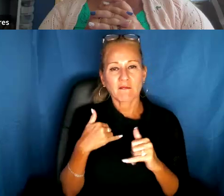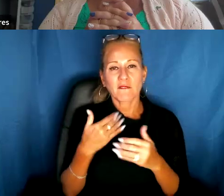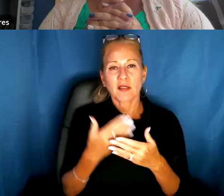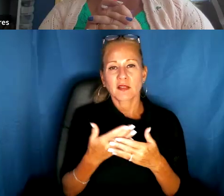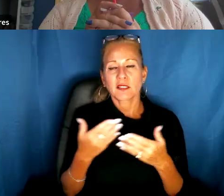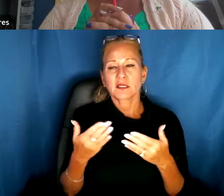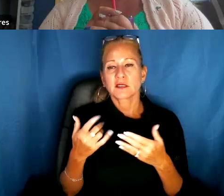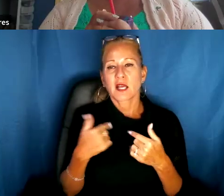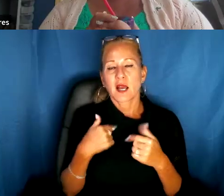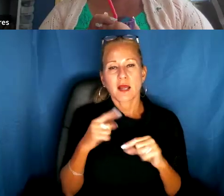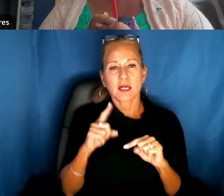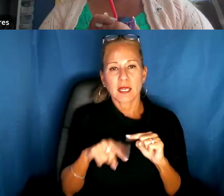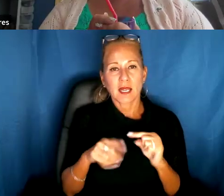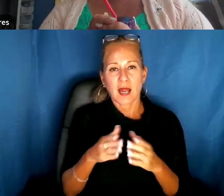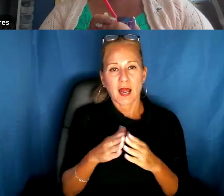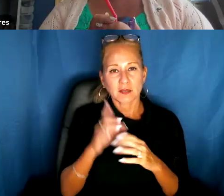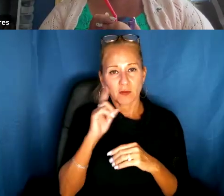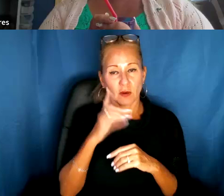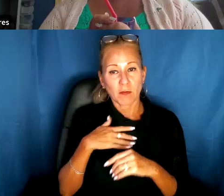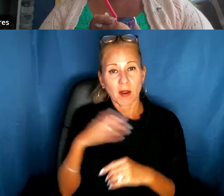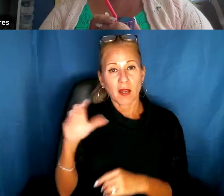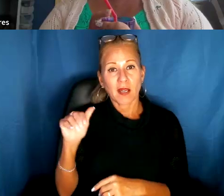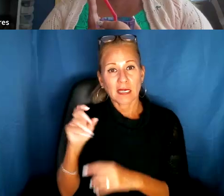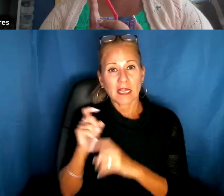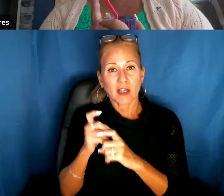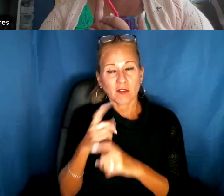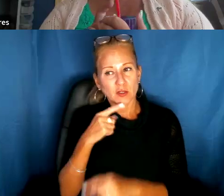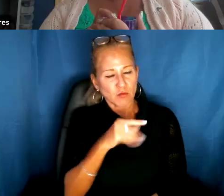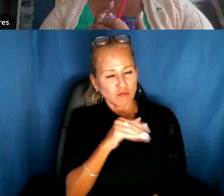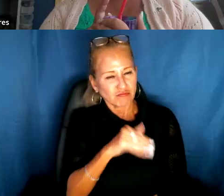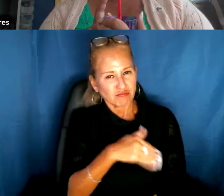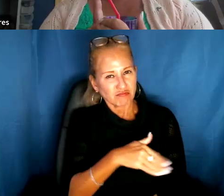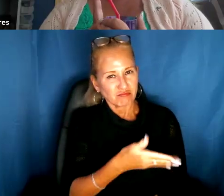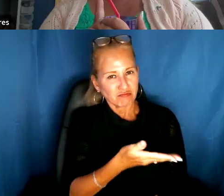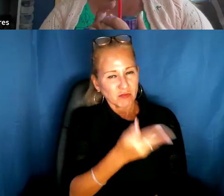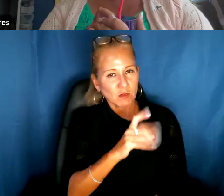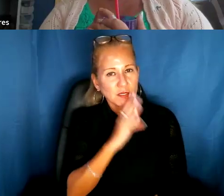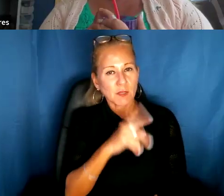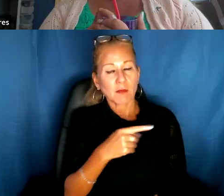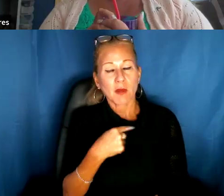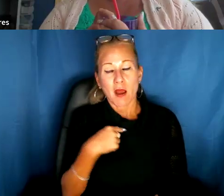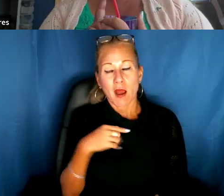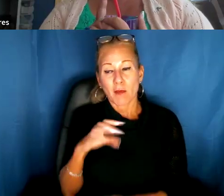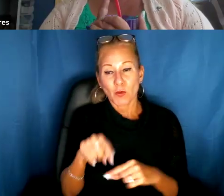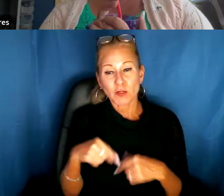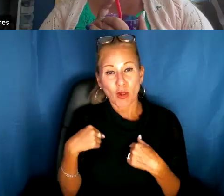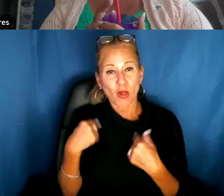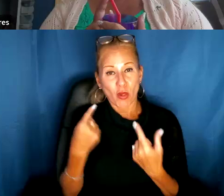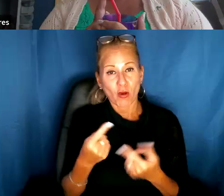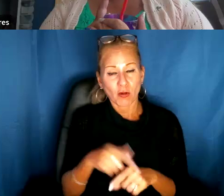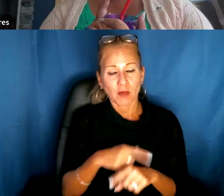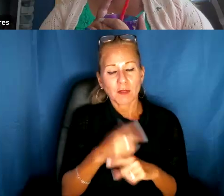that I can't ask for. And my caregivers are like, you need to speak up. So even though I've been doing this a long time, because